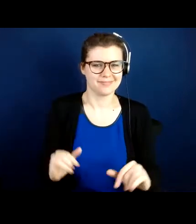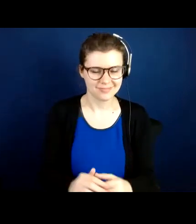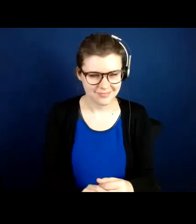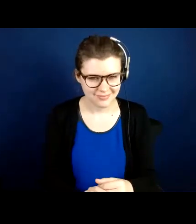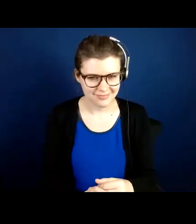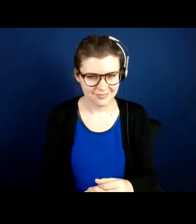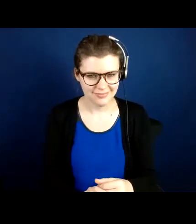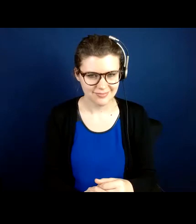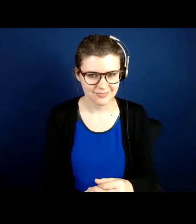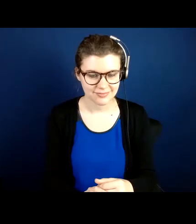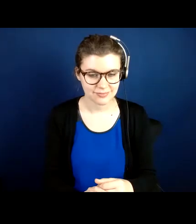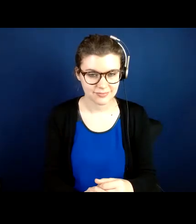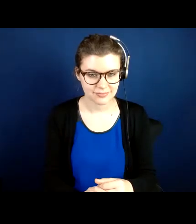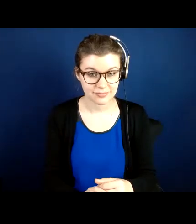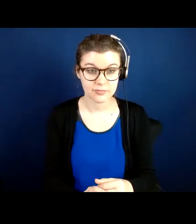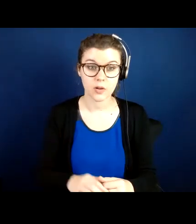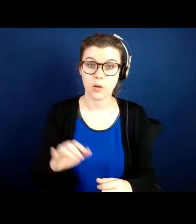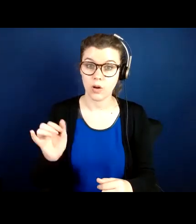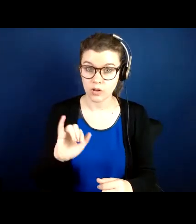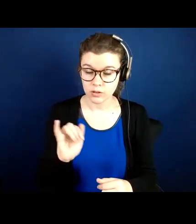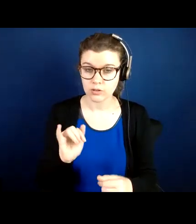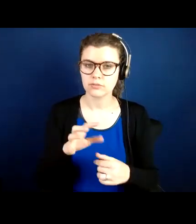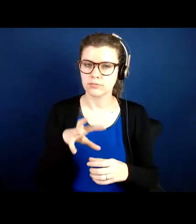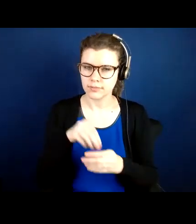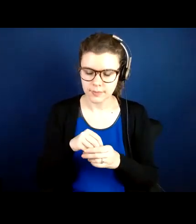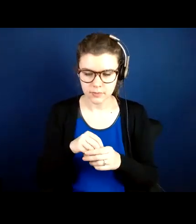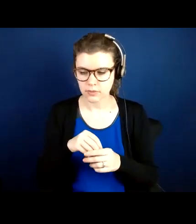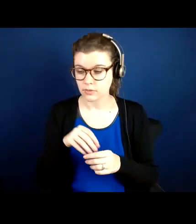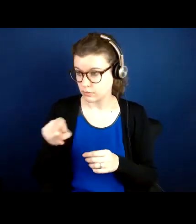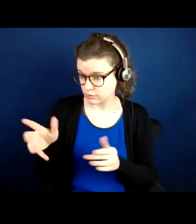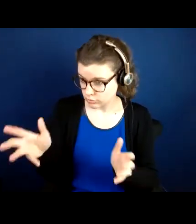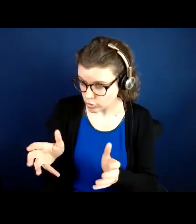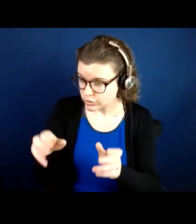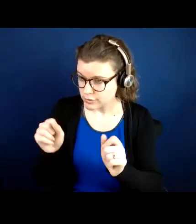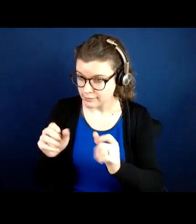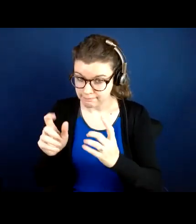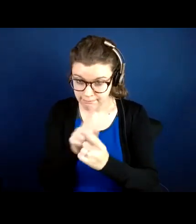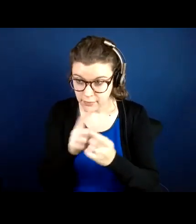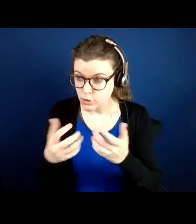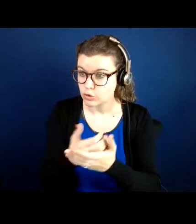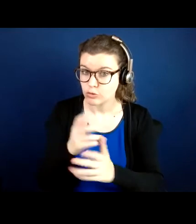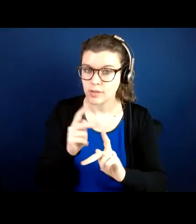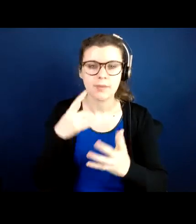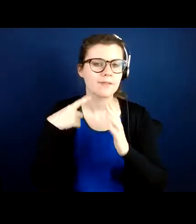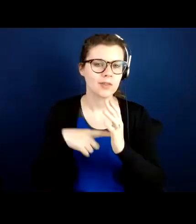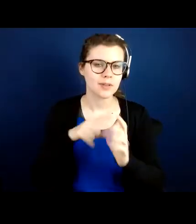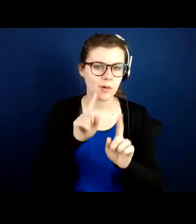Also, to get them involved with meeting new people outside of the facility, such as going to senior centers